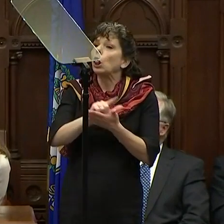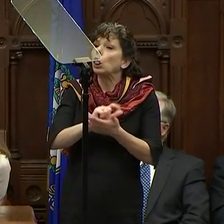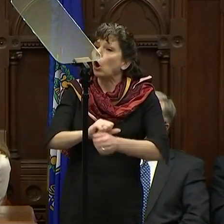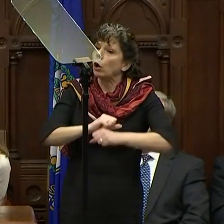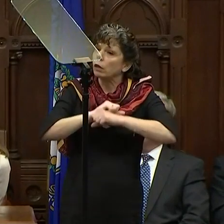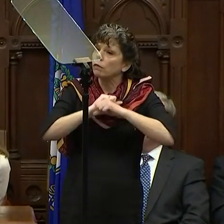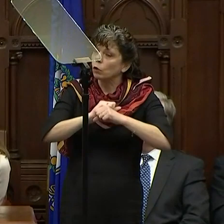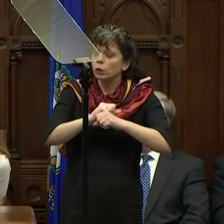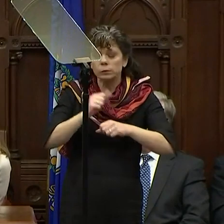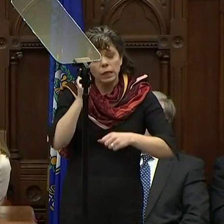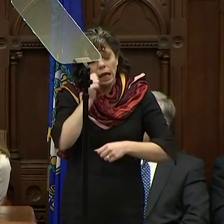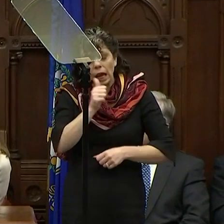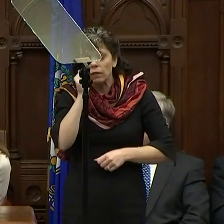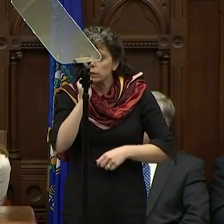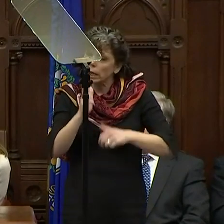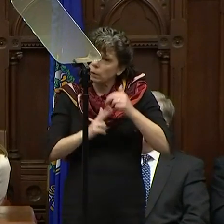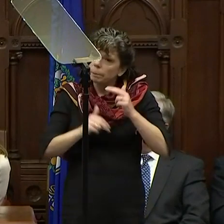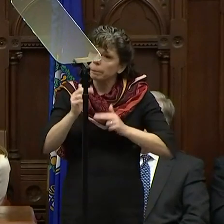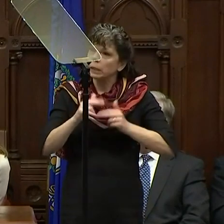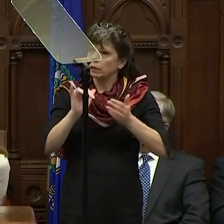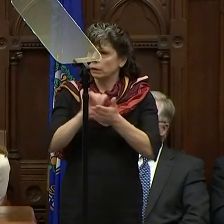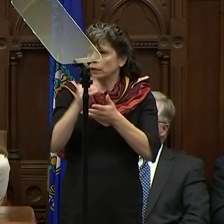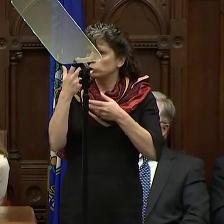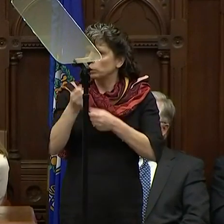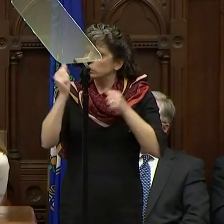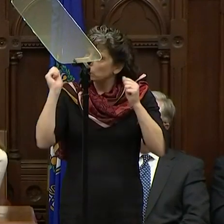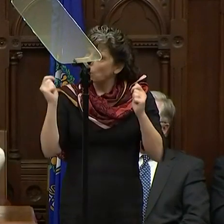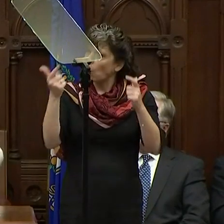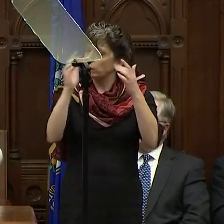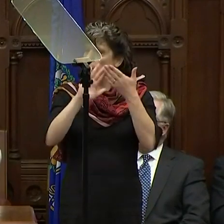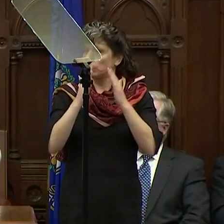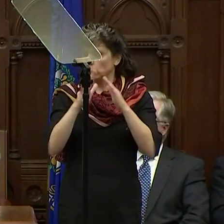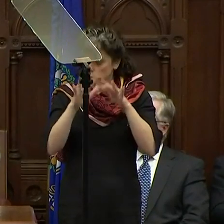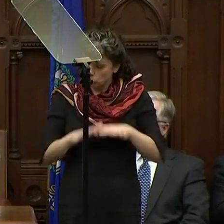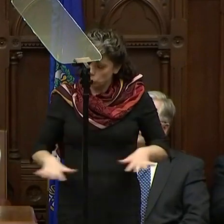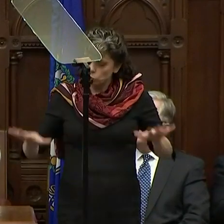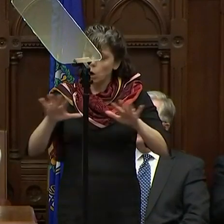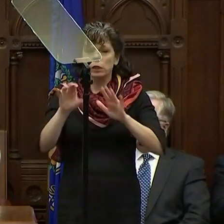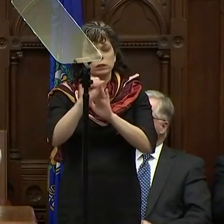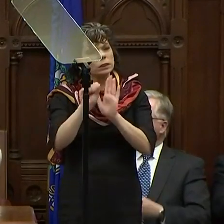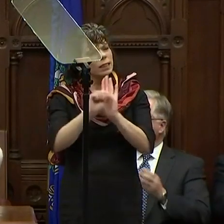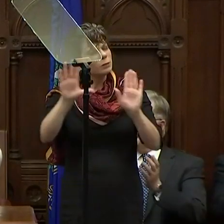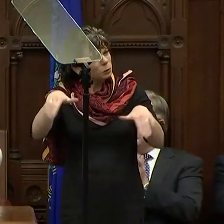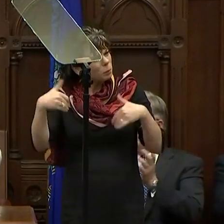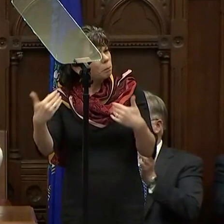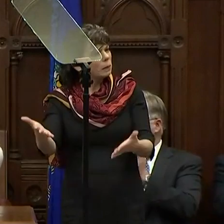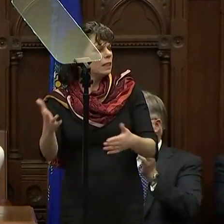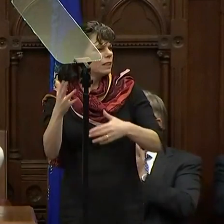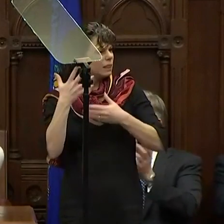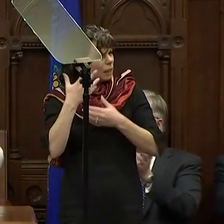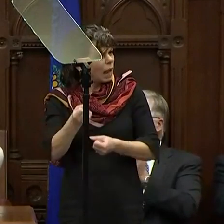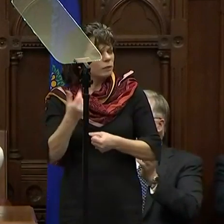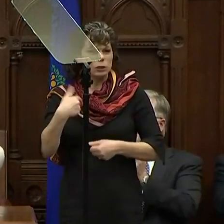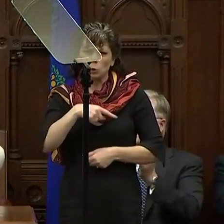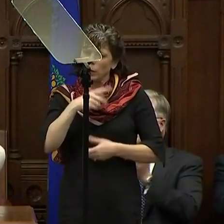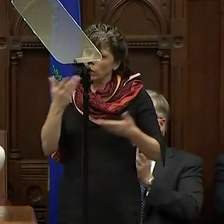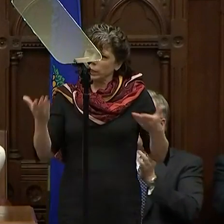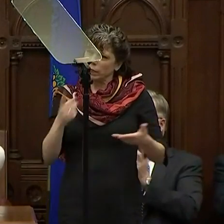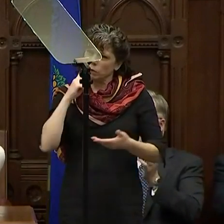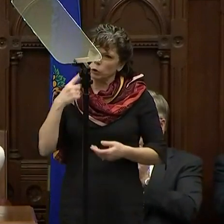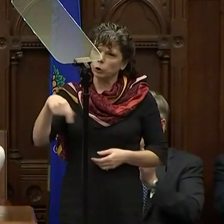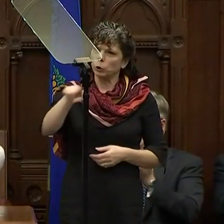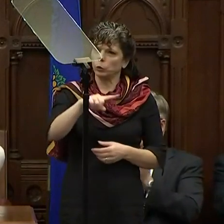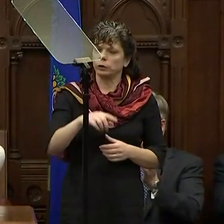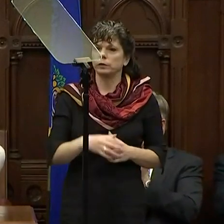every day we work to rebuild that trust in all of our communities across this state. Give them confidence that we're there for them.